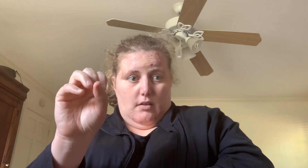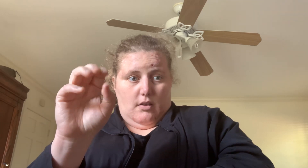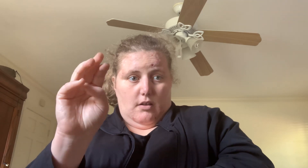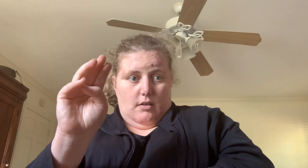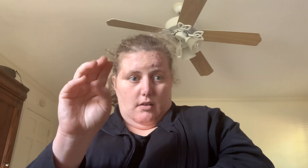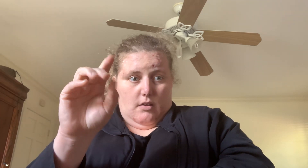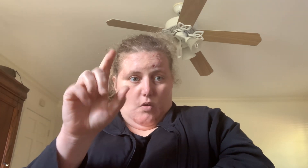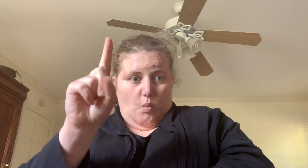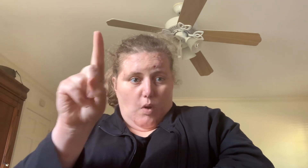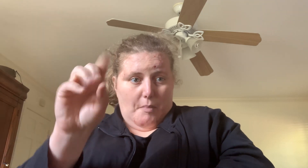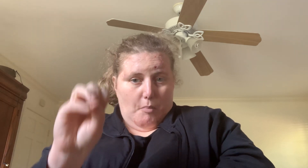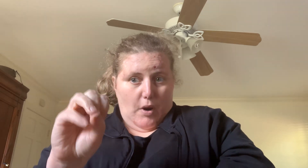But